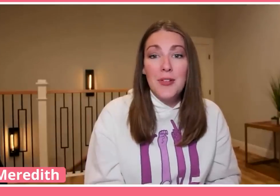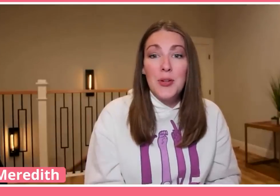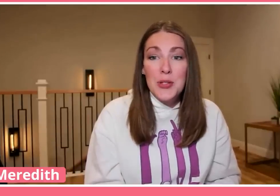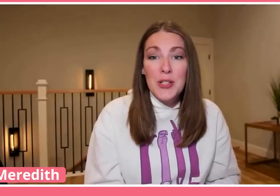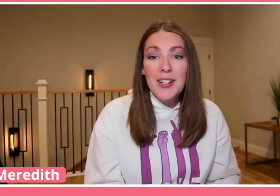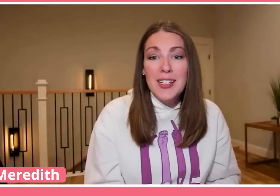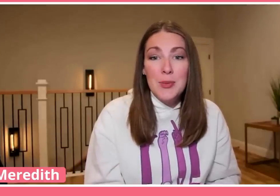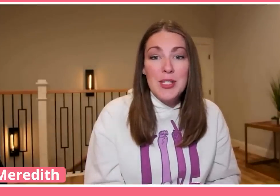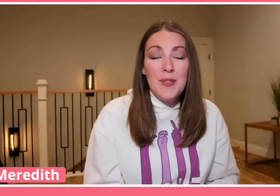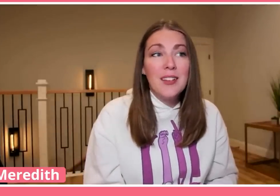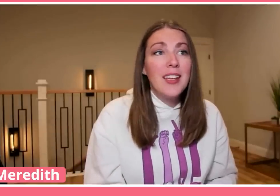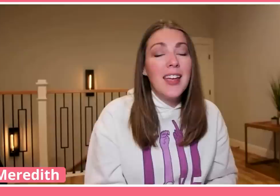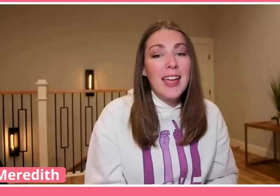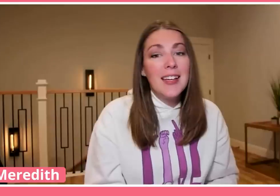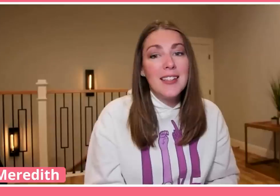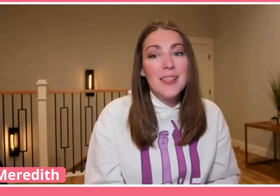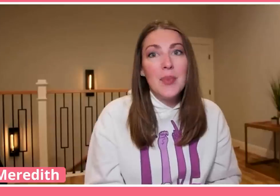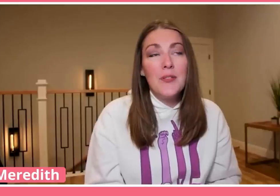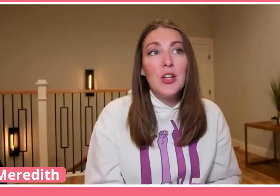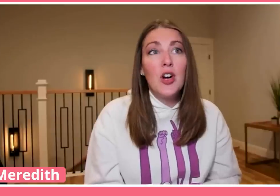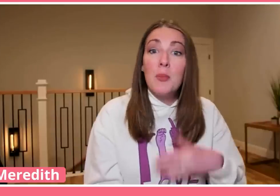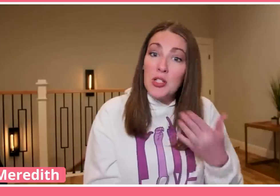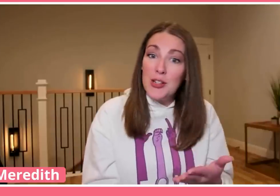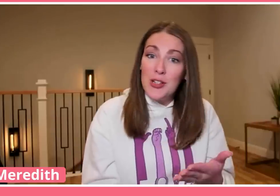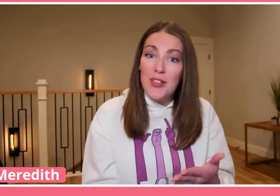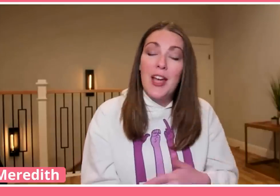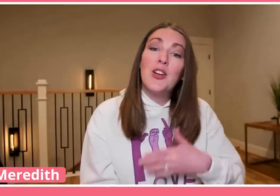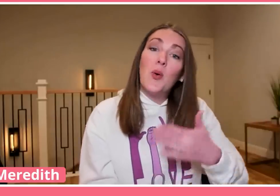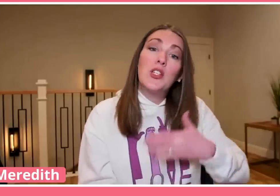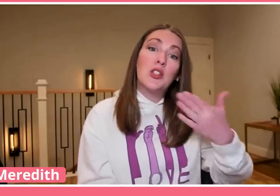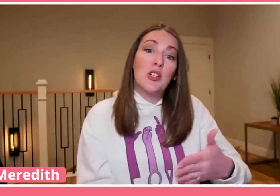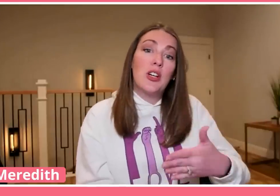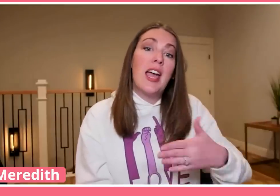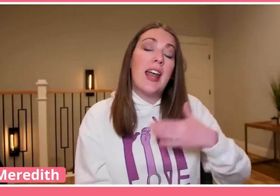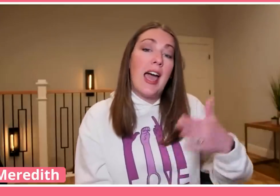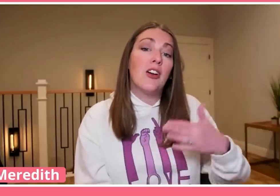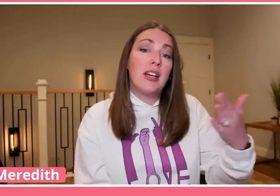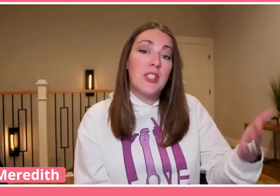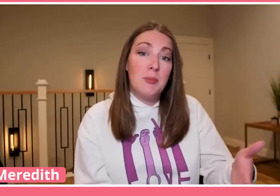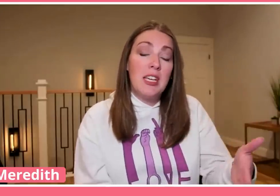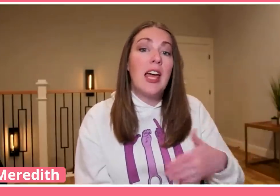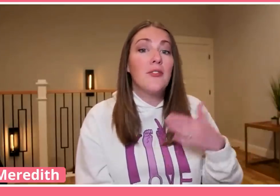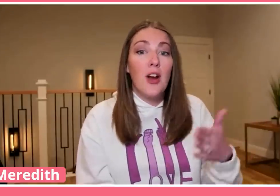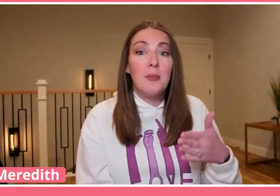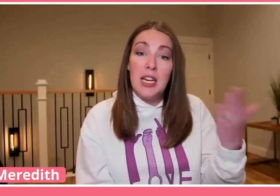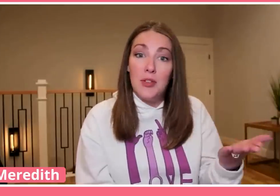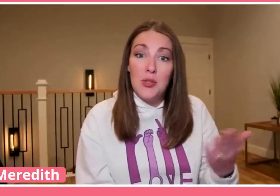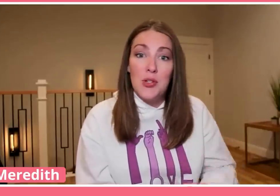deaf culture specifically. And if you're immersing yourself in that, you're going to learn at a higher rate of speed and from native users.